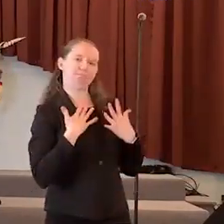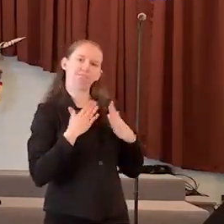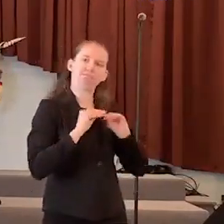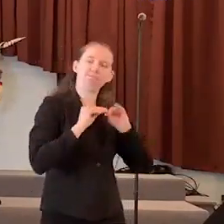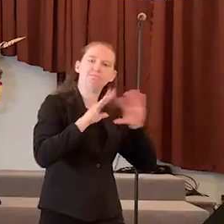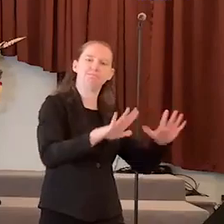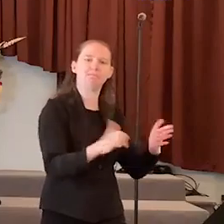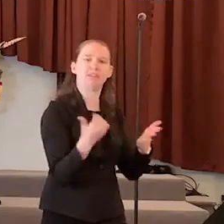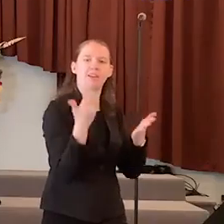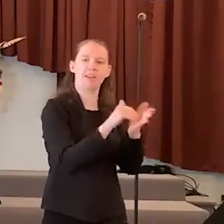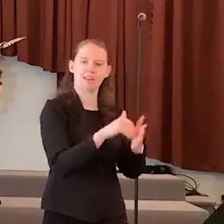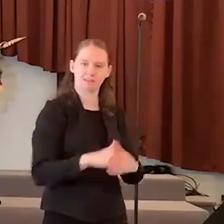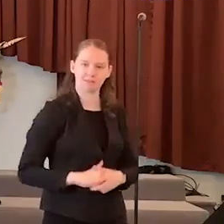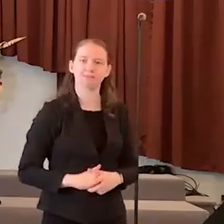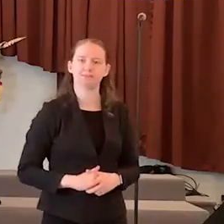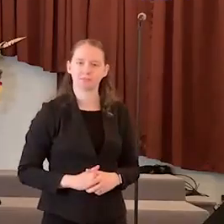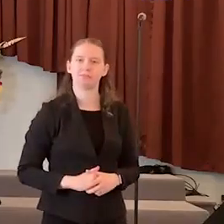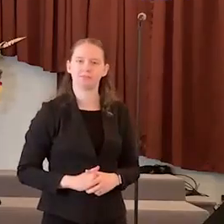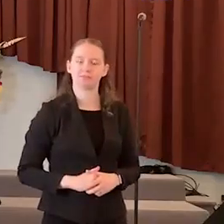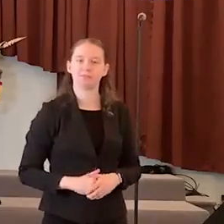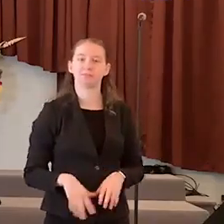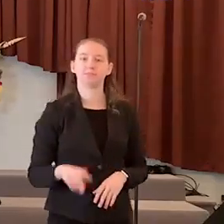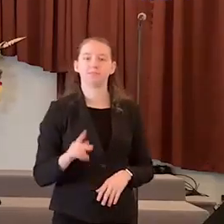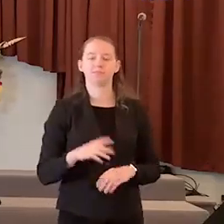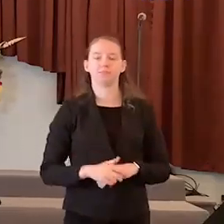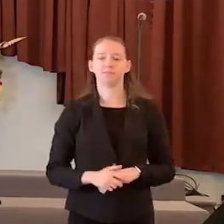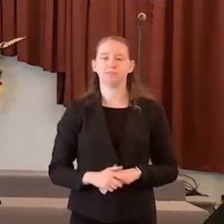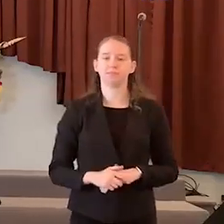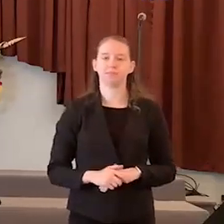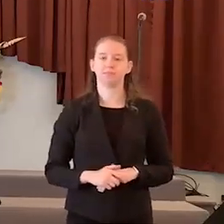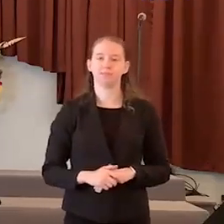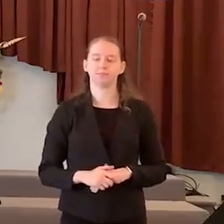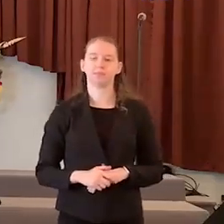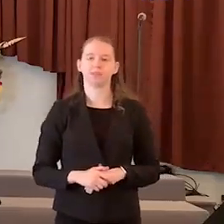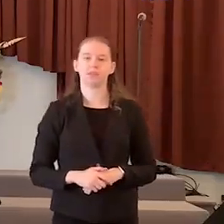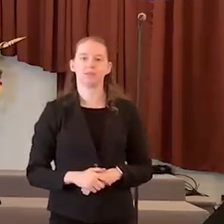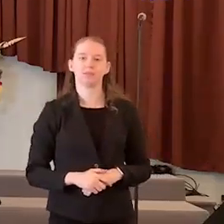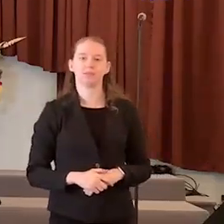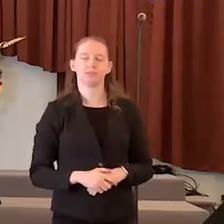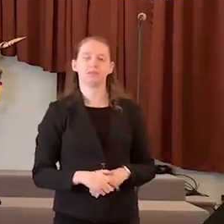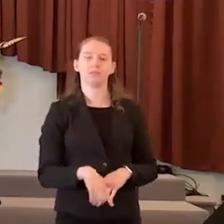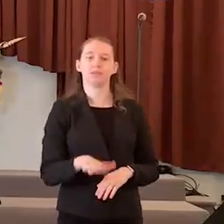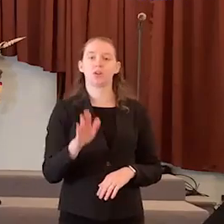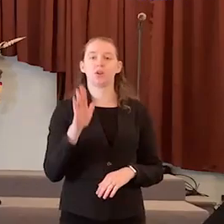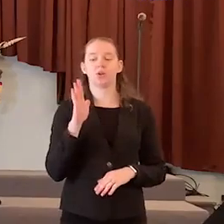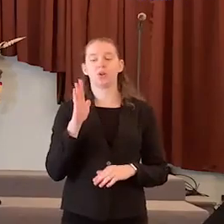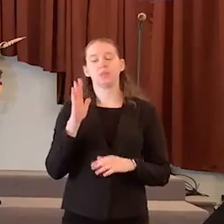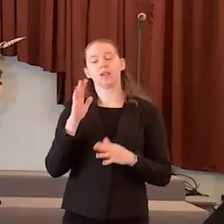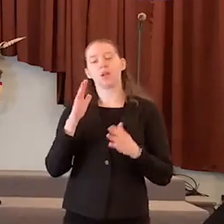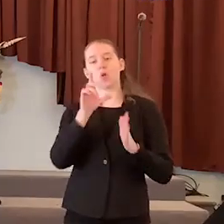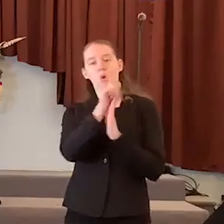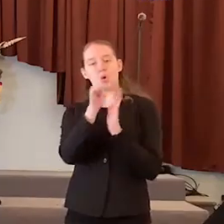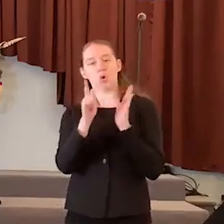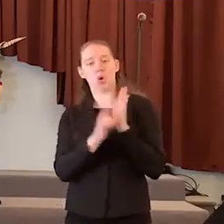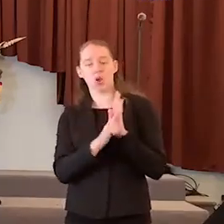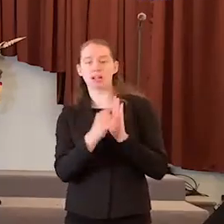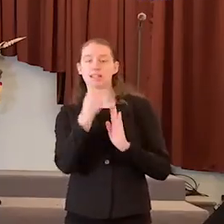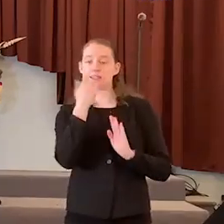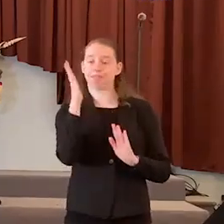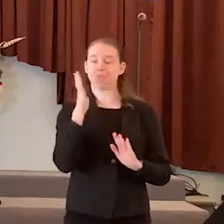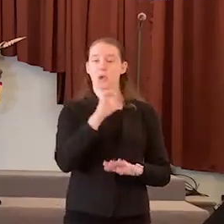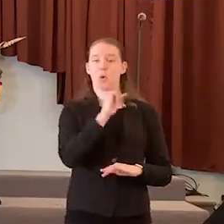nation? I see a priest. The law mandates that a person of such standard, of his high